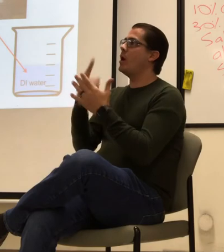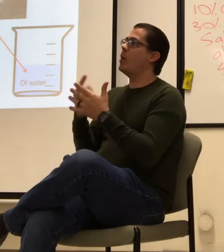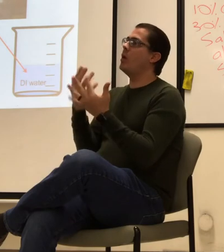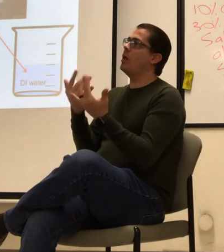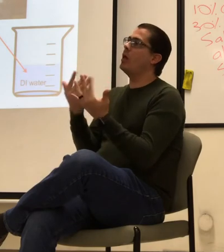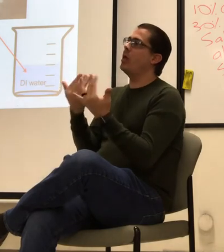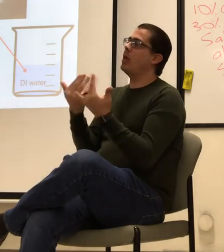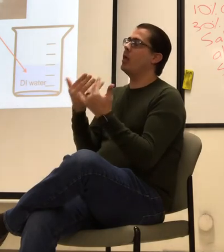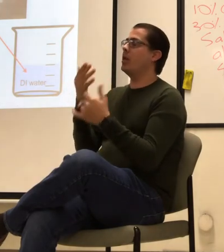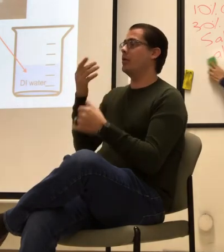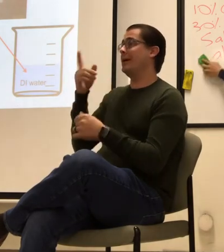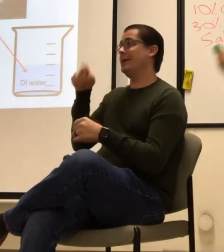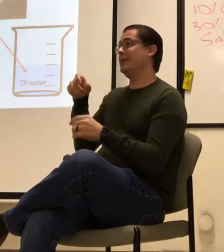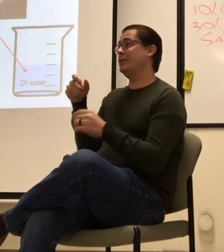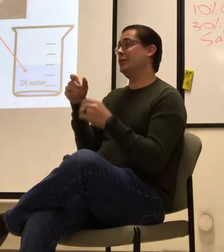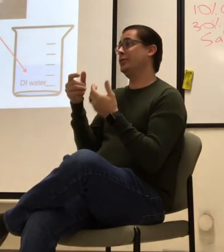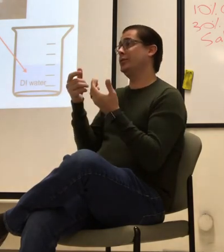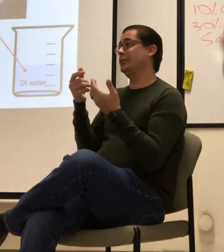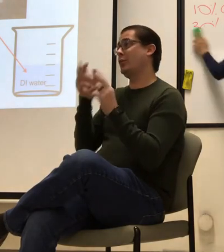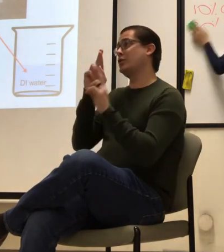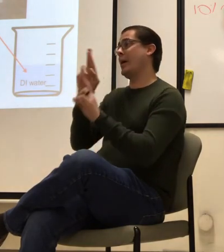that.